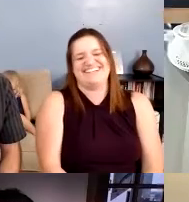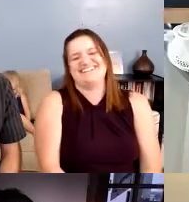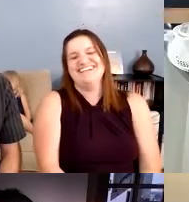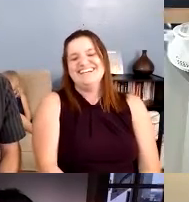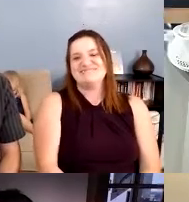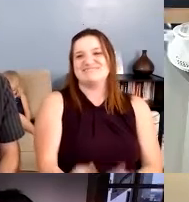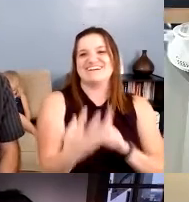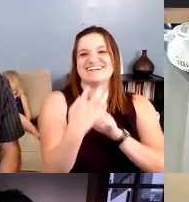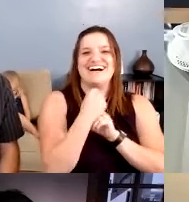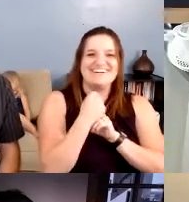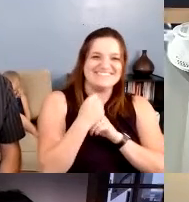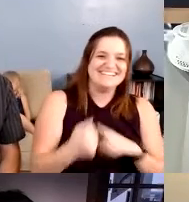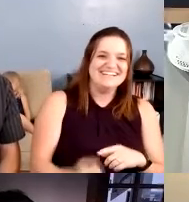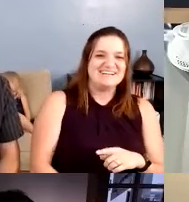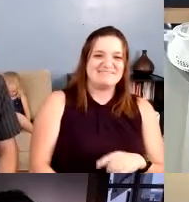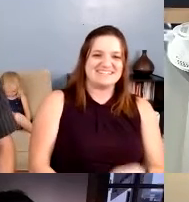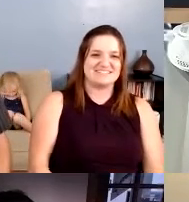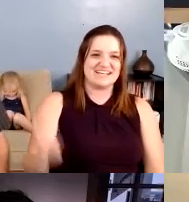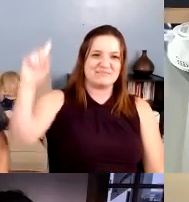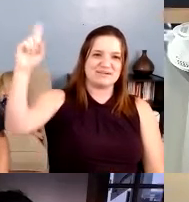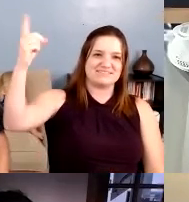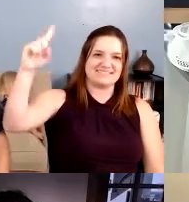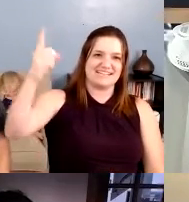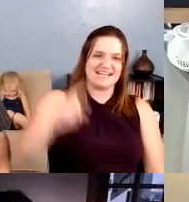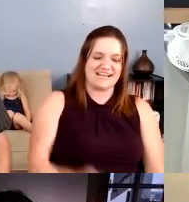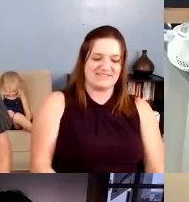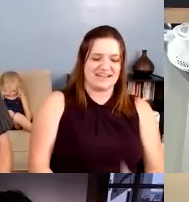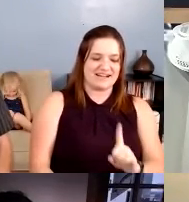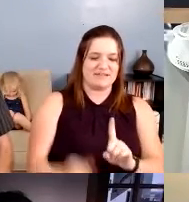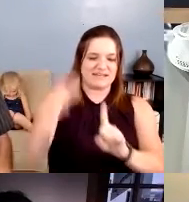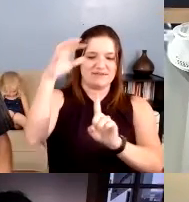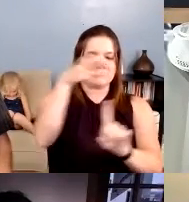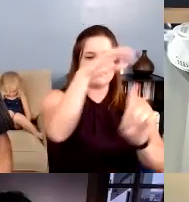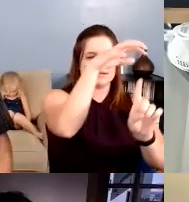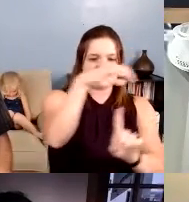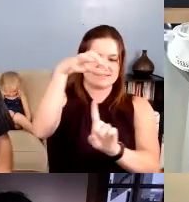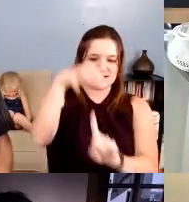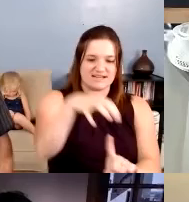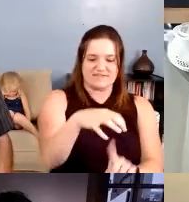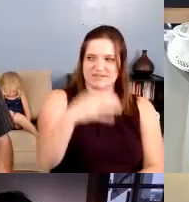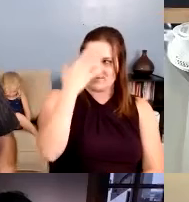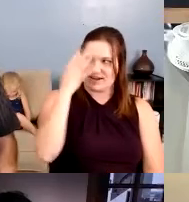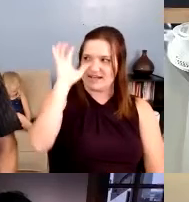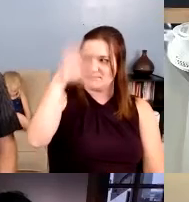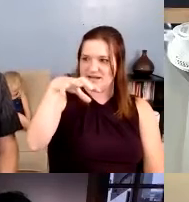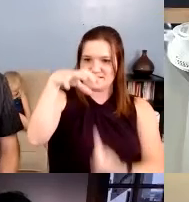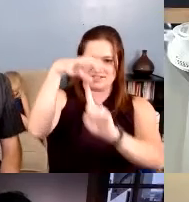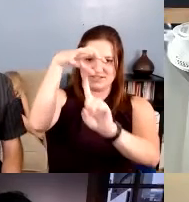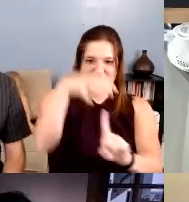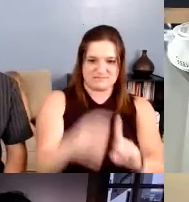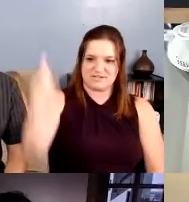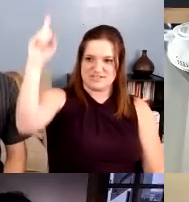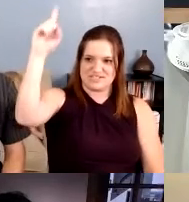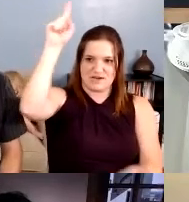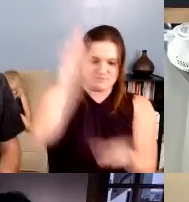Berta caught me because you're like a person skydiving, and I'm like, it would be person skydiving. You got the